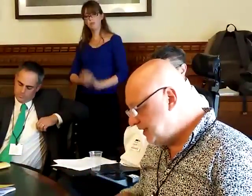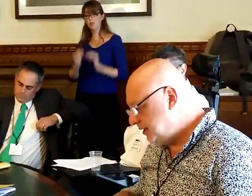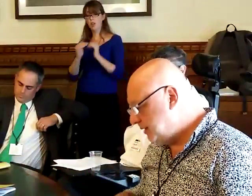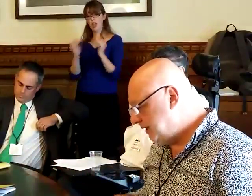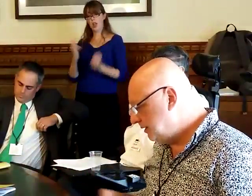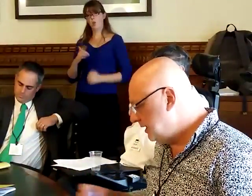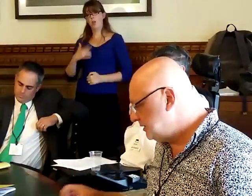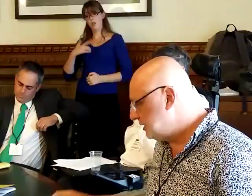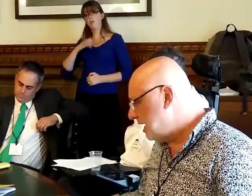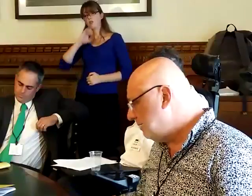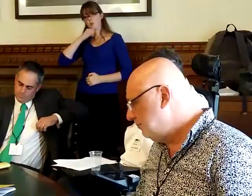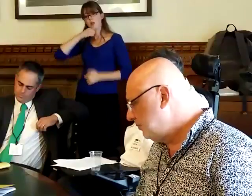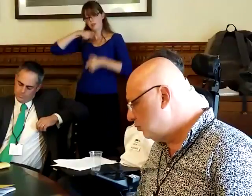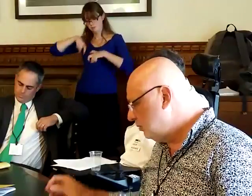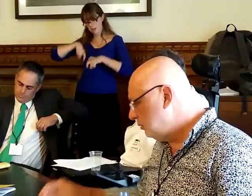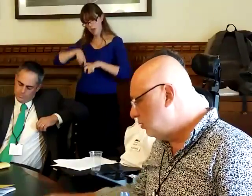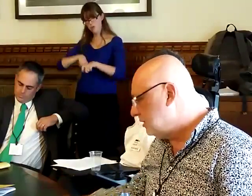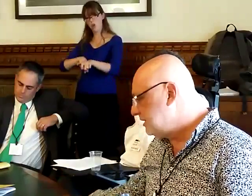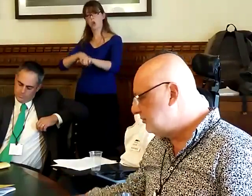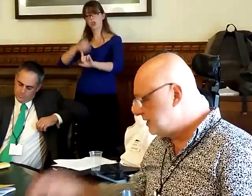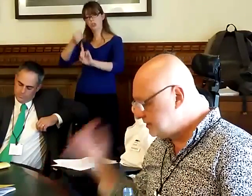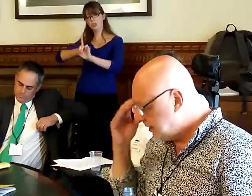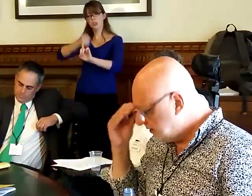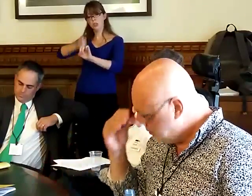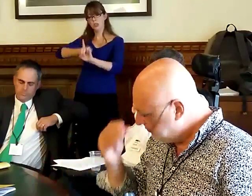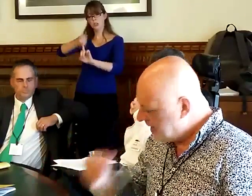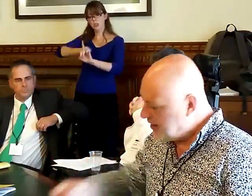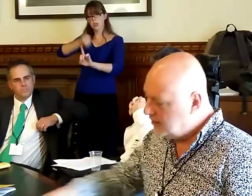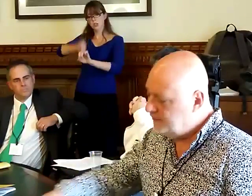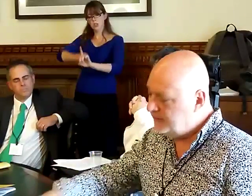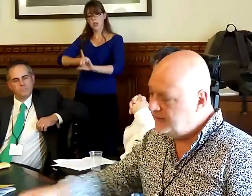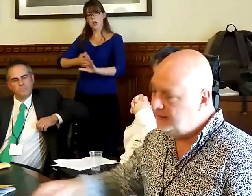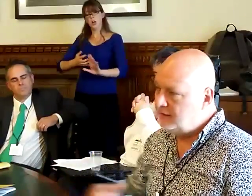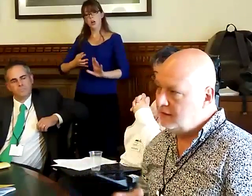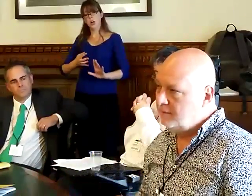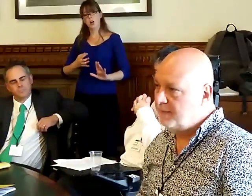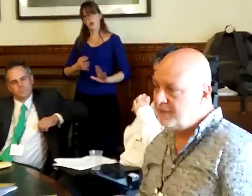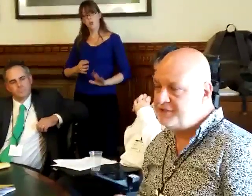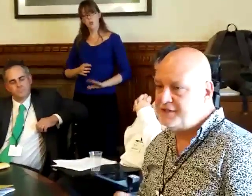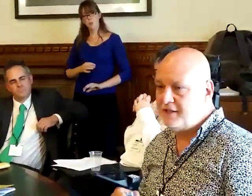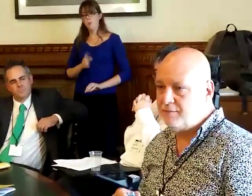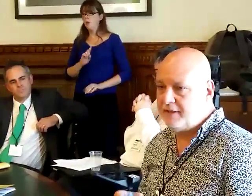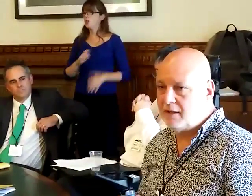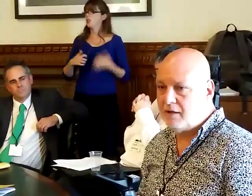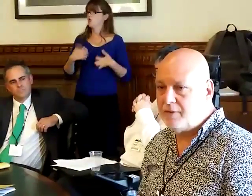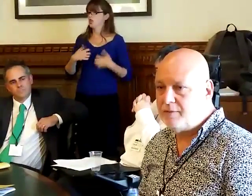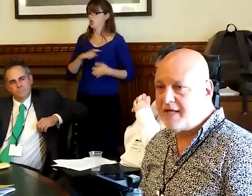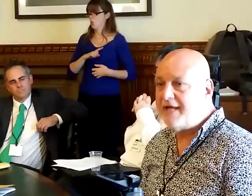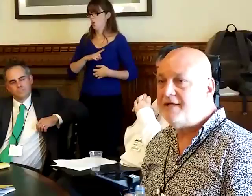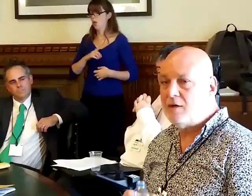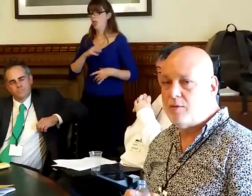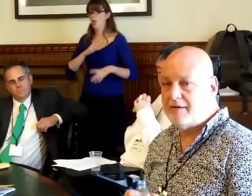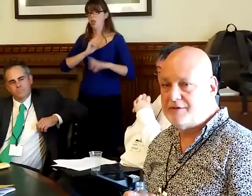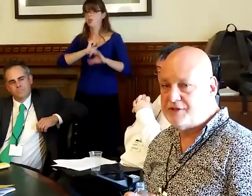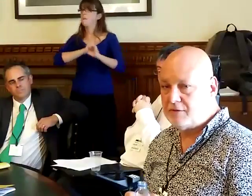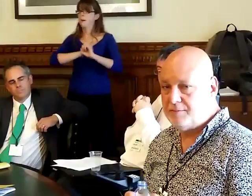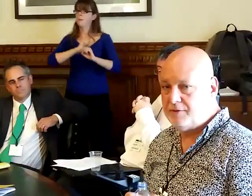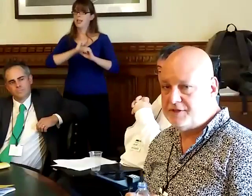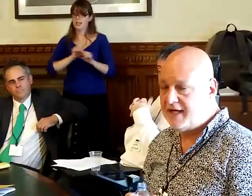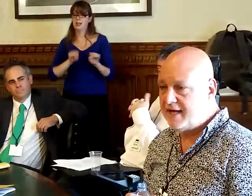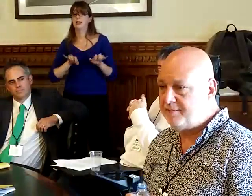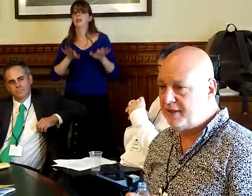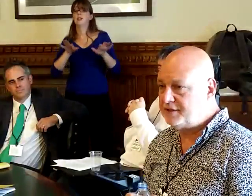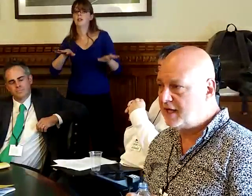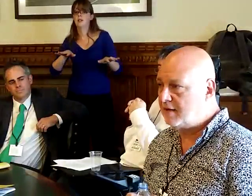Equalise is continuing this. What's interesting, out of the publicity that we got, we were getting nowhere